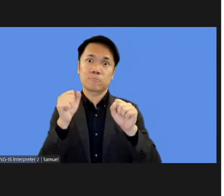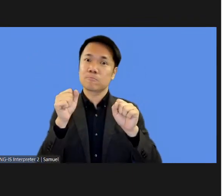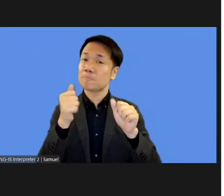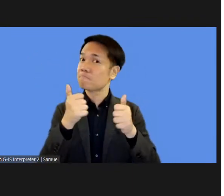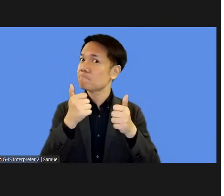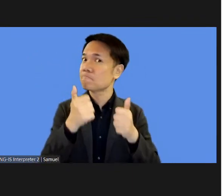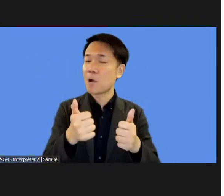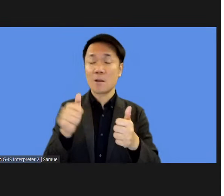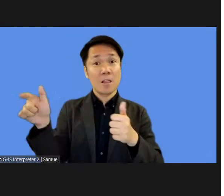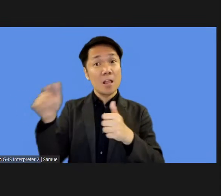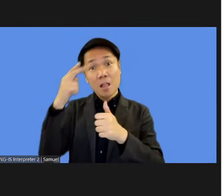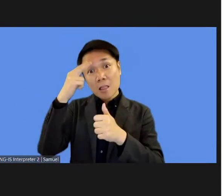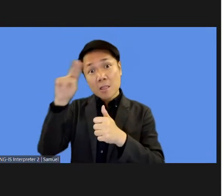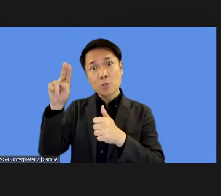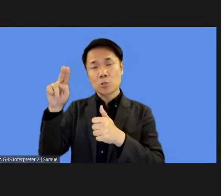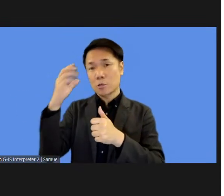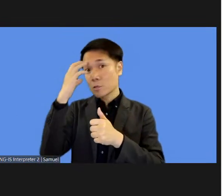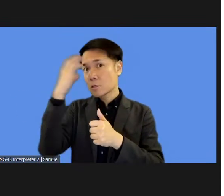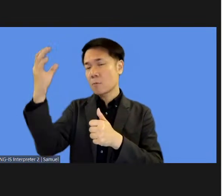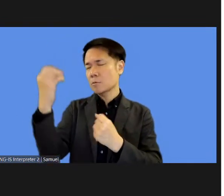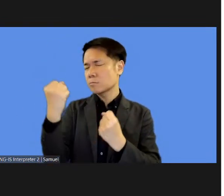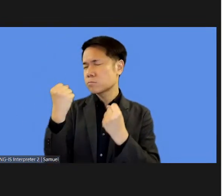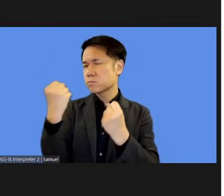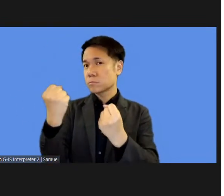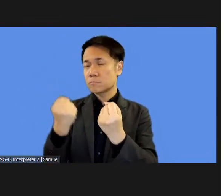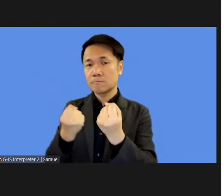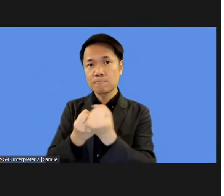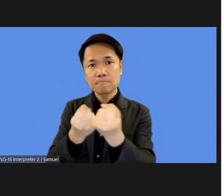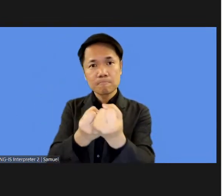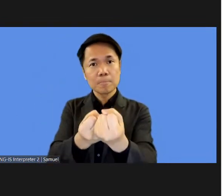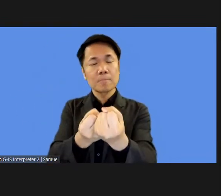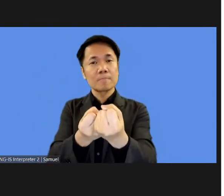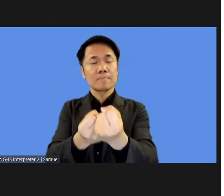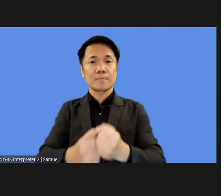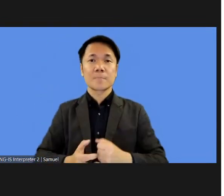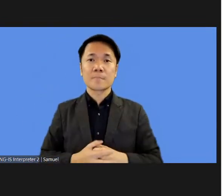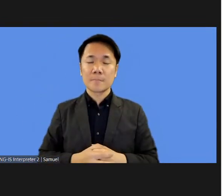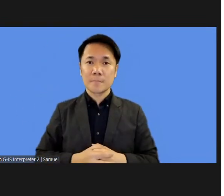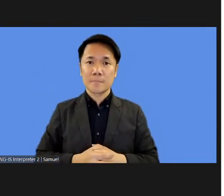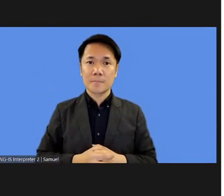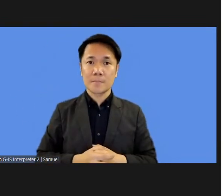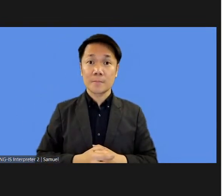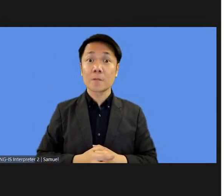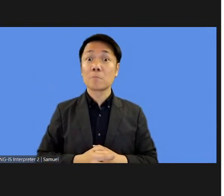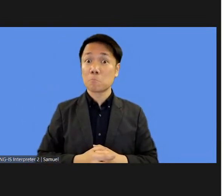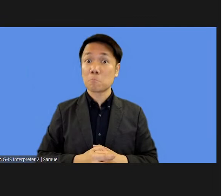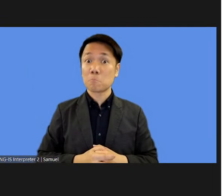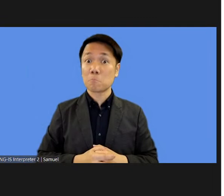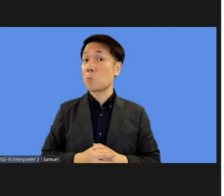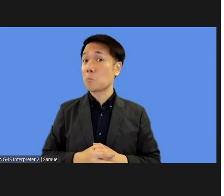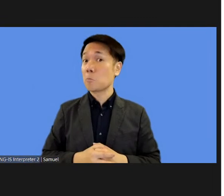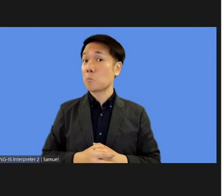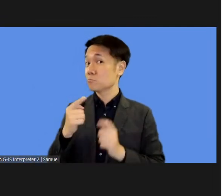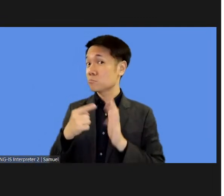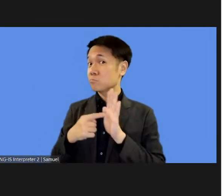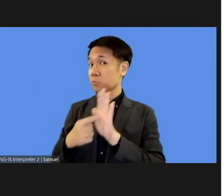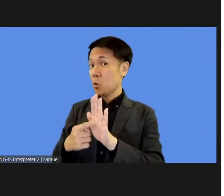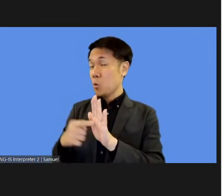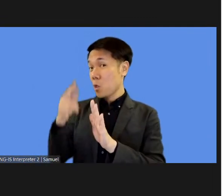well. And appreciating how this momentum being built on